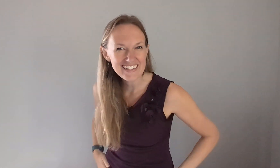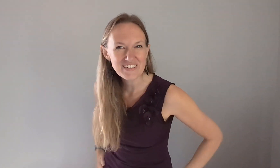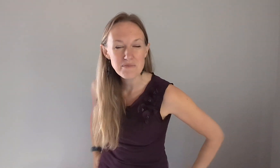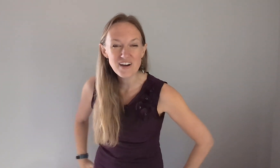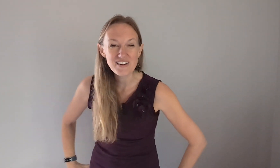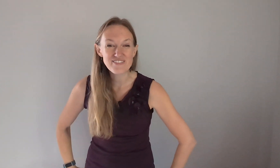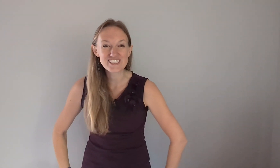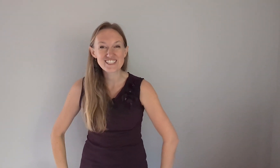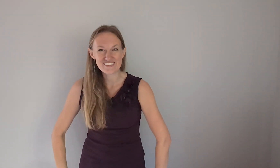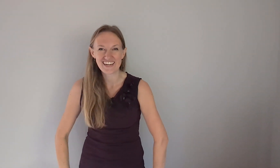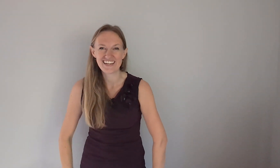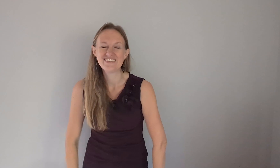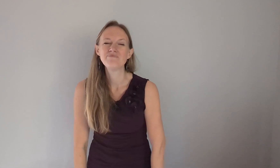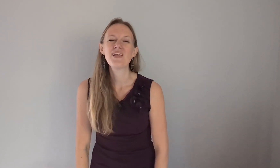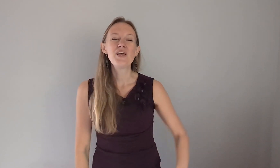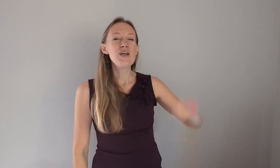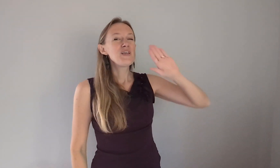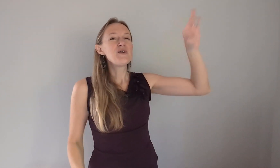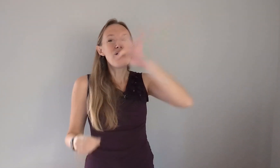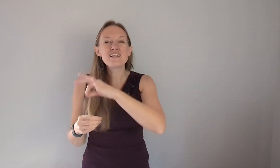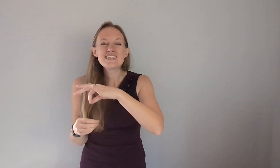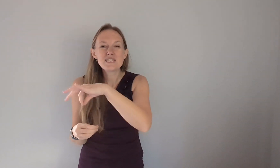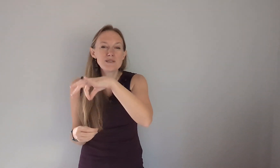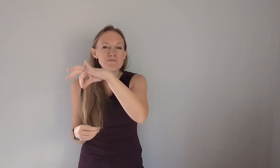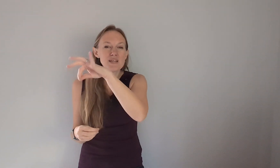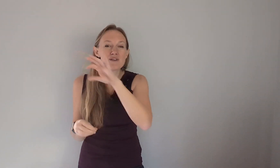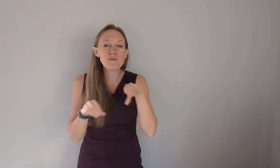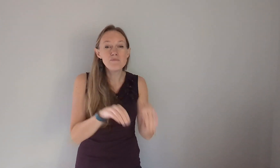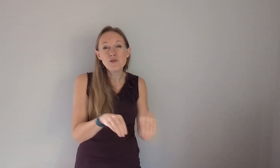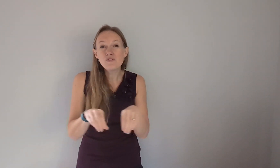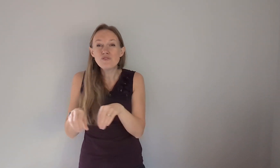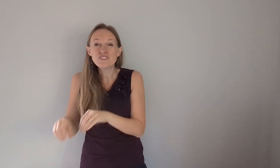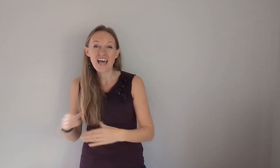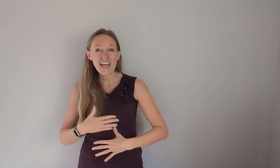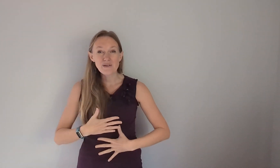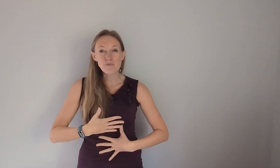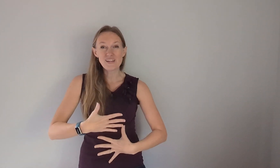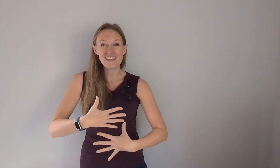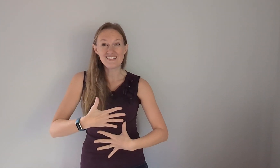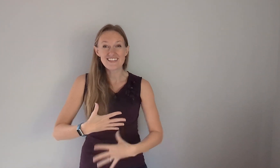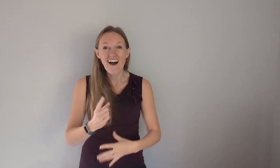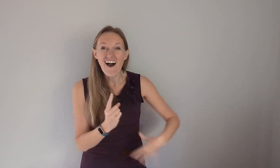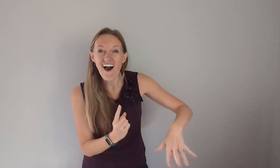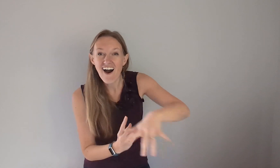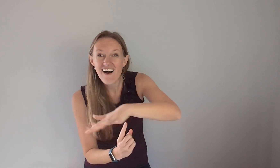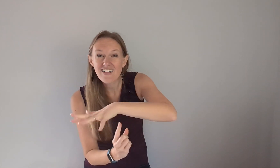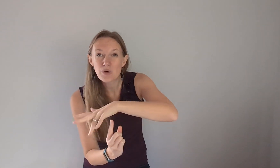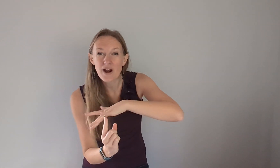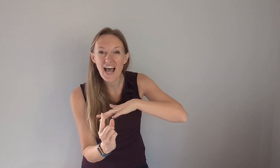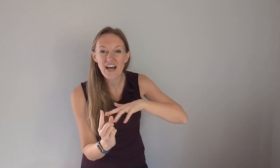then we're going to move on to verse 3. Your spirit moves and breathes all